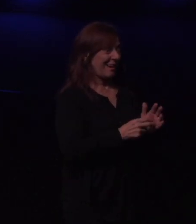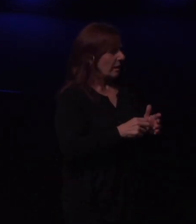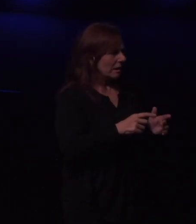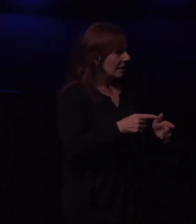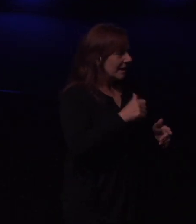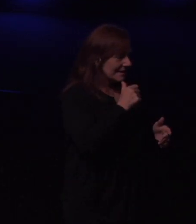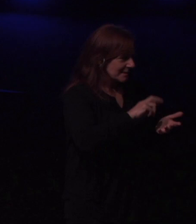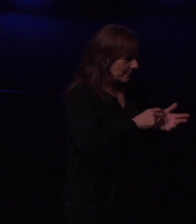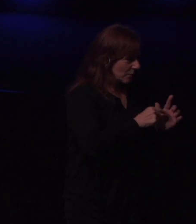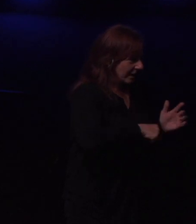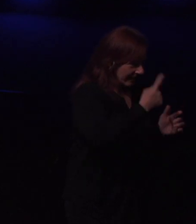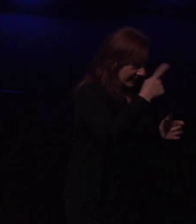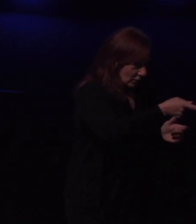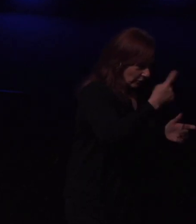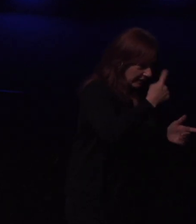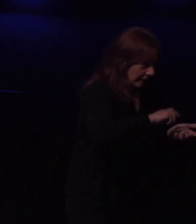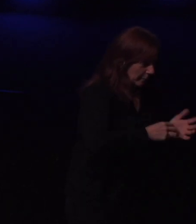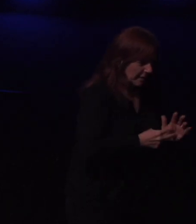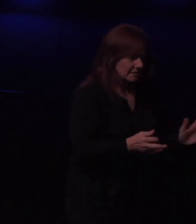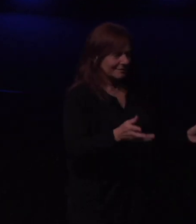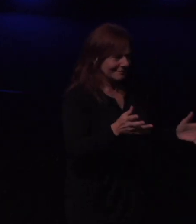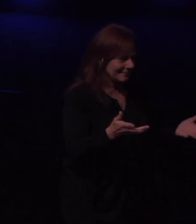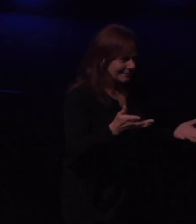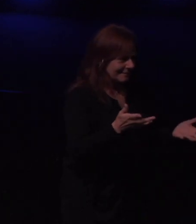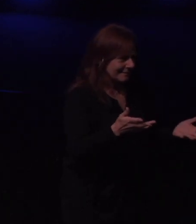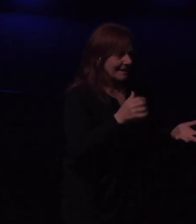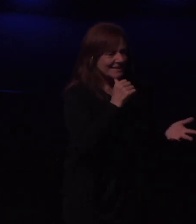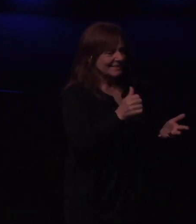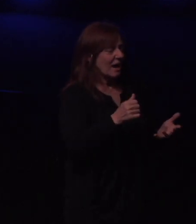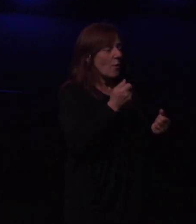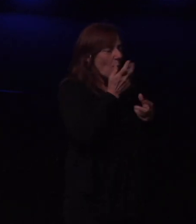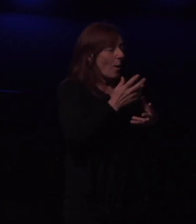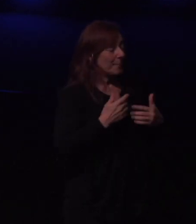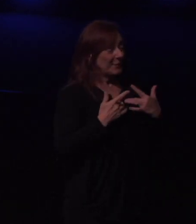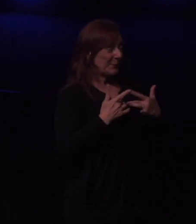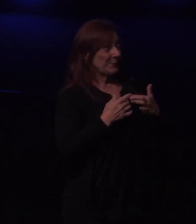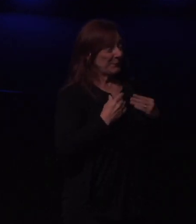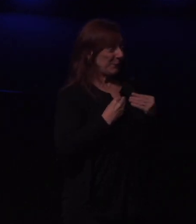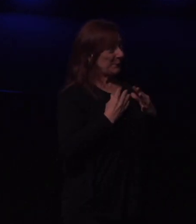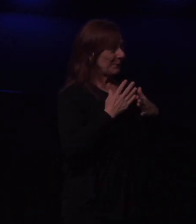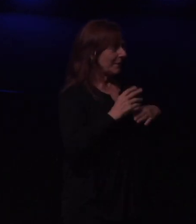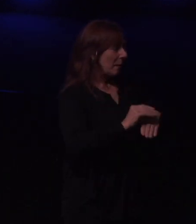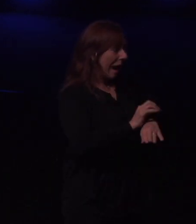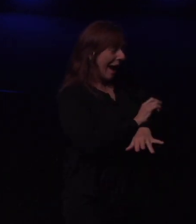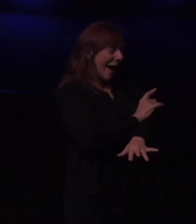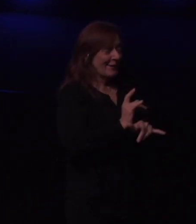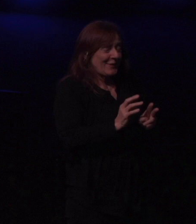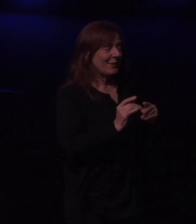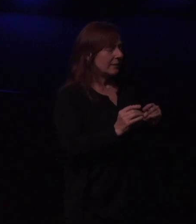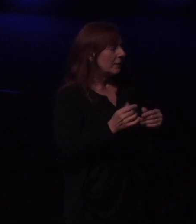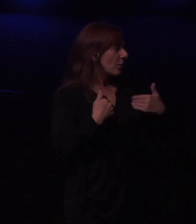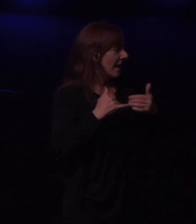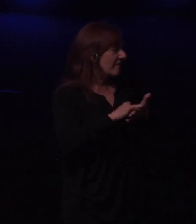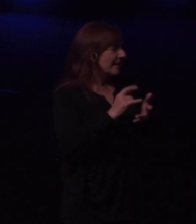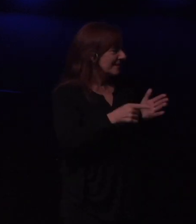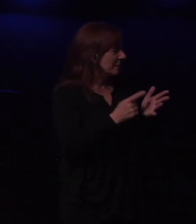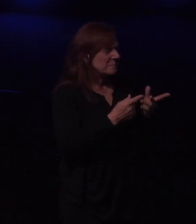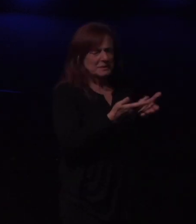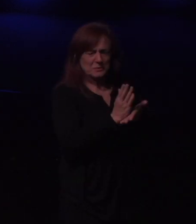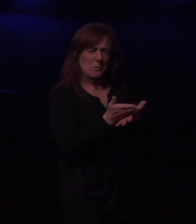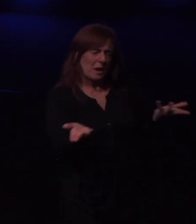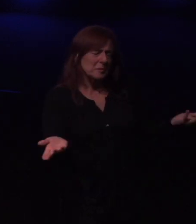think you think it means. It's not warm fuzzies. We have warm fuzzies sometimes, right? That's okay.